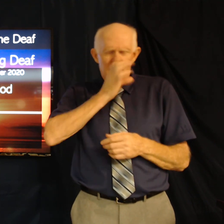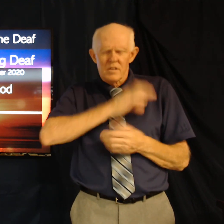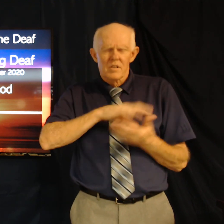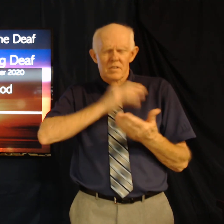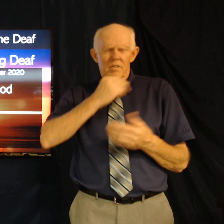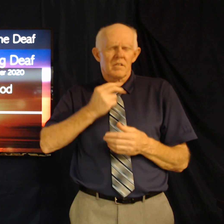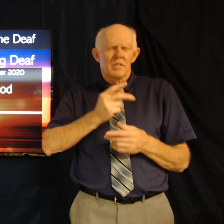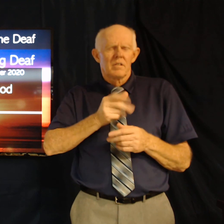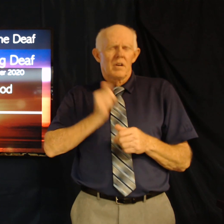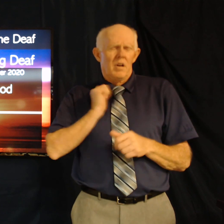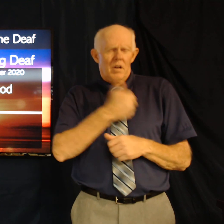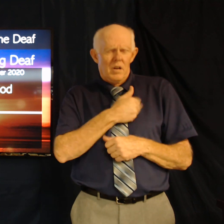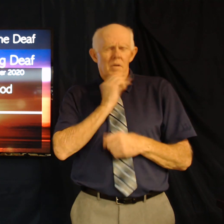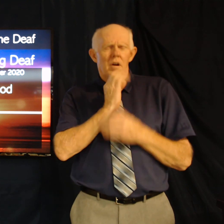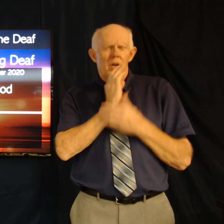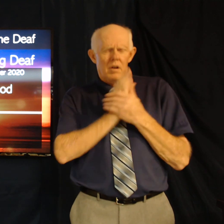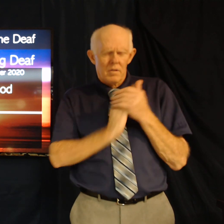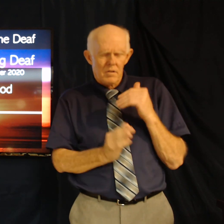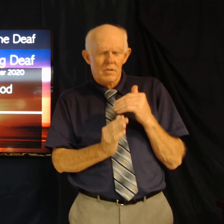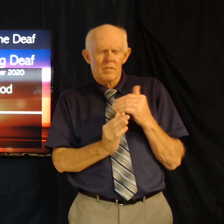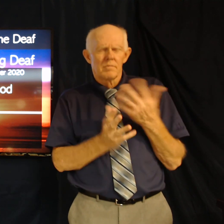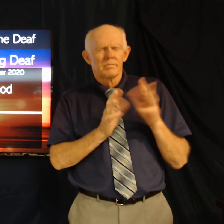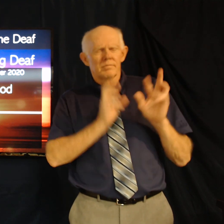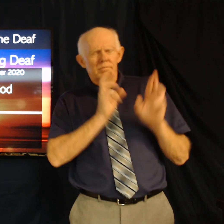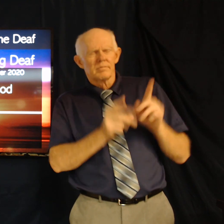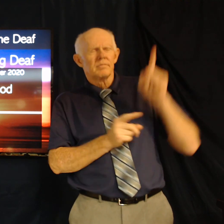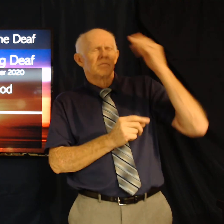We seek your word. And we are humble.